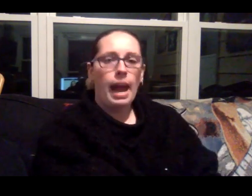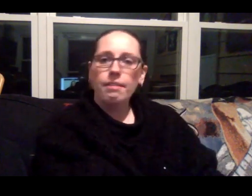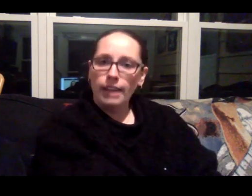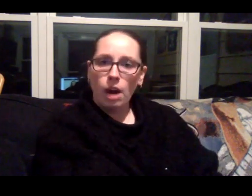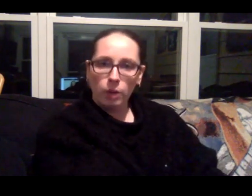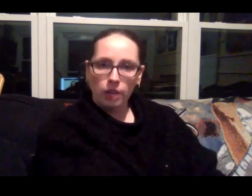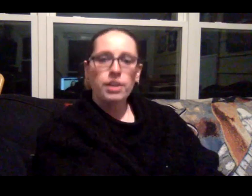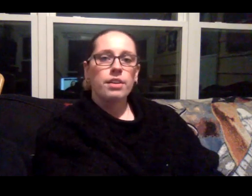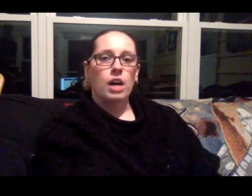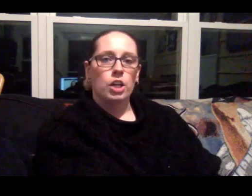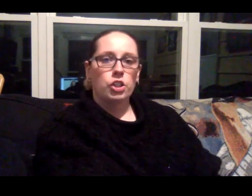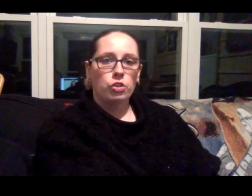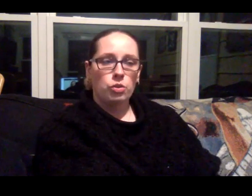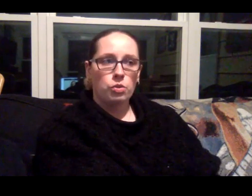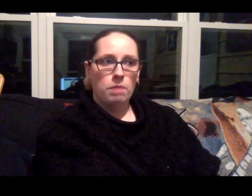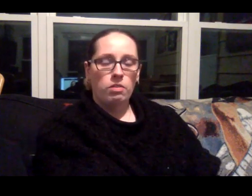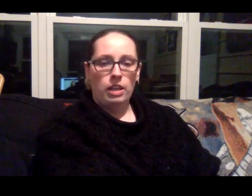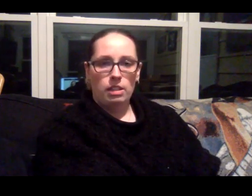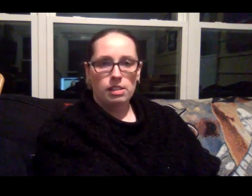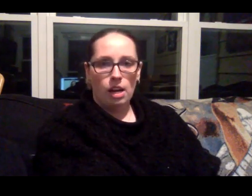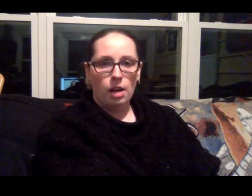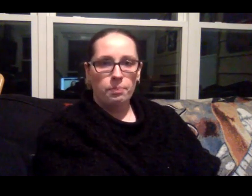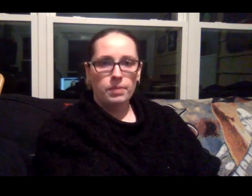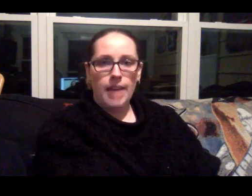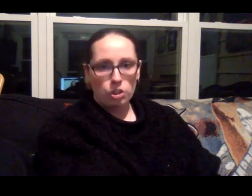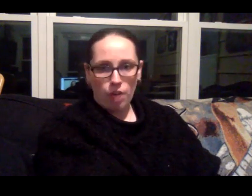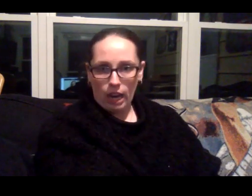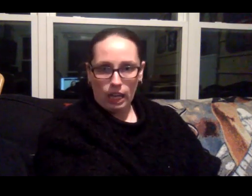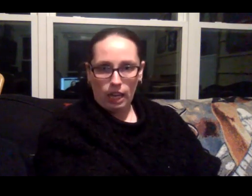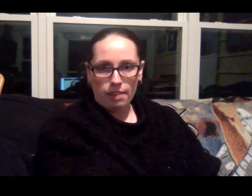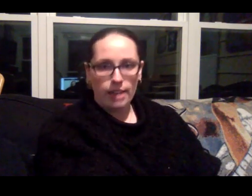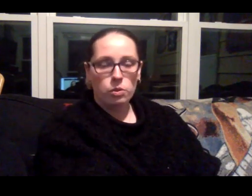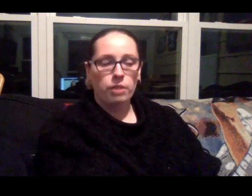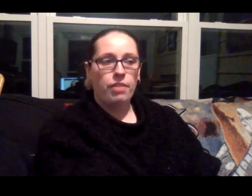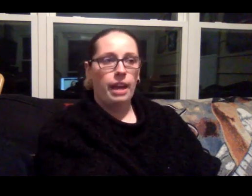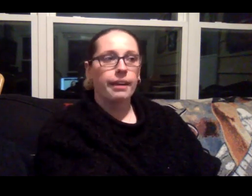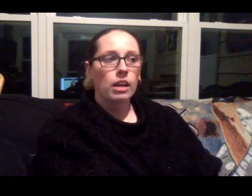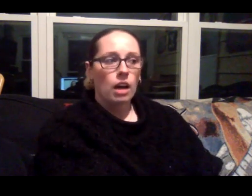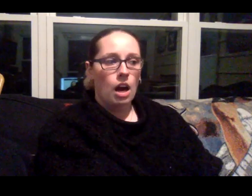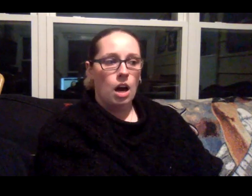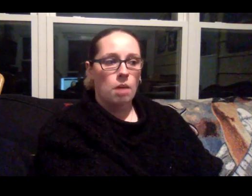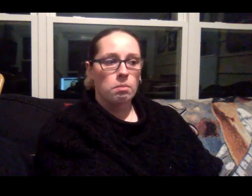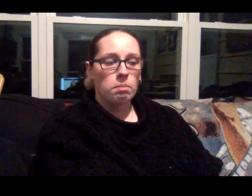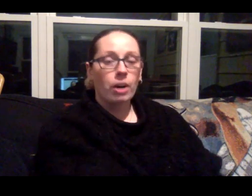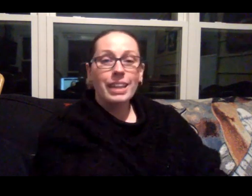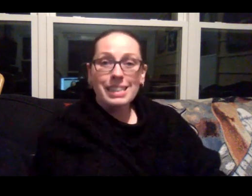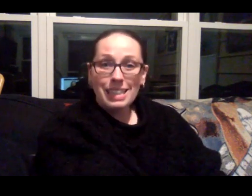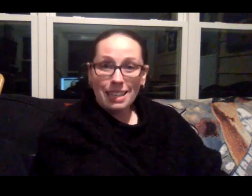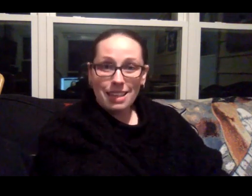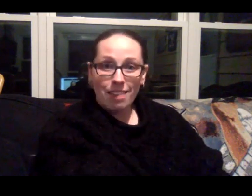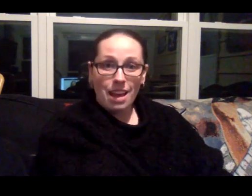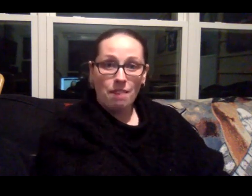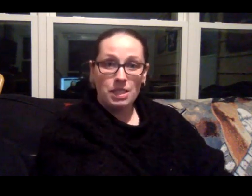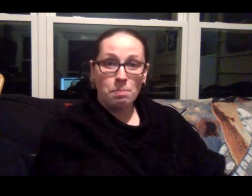for about a half an hour. She'll do some of his data tracking, that sort of thing. But our kids